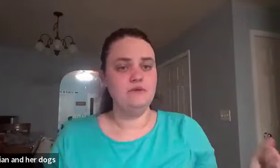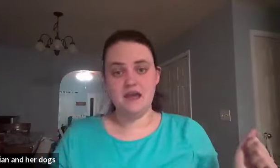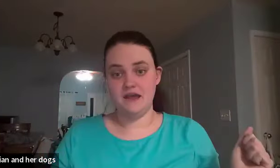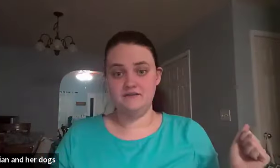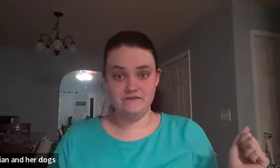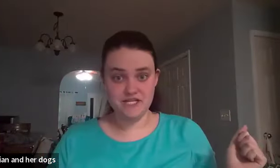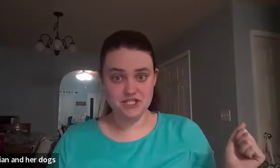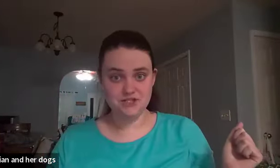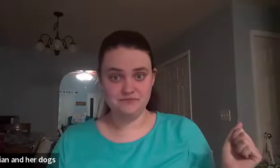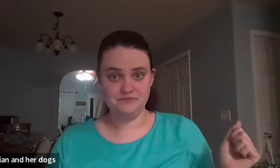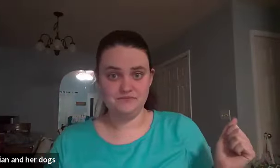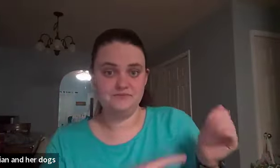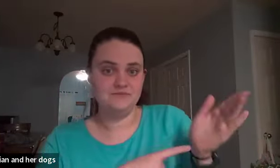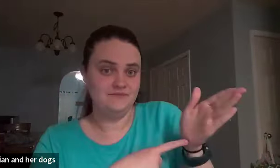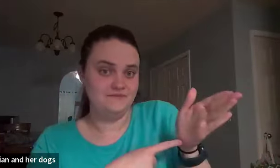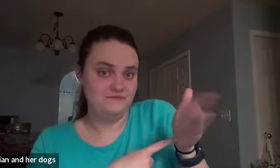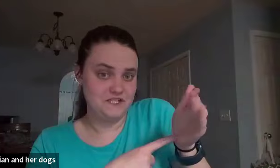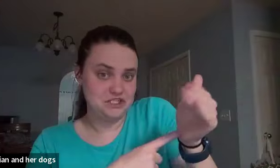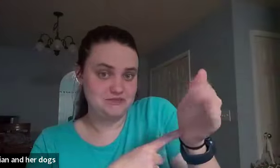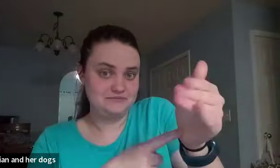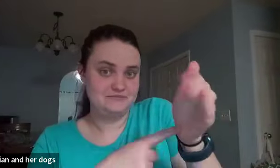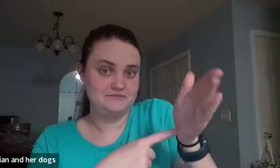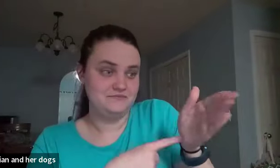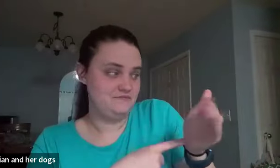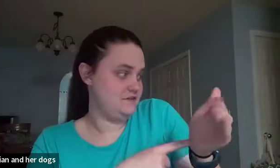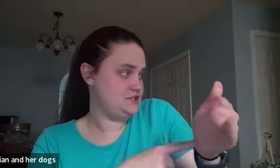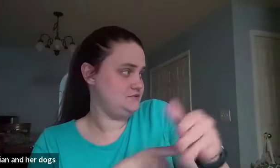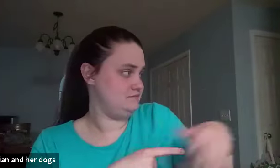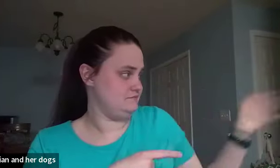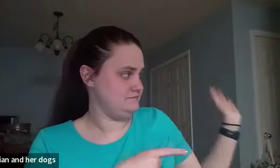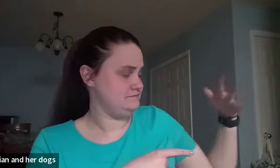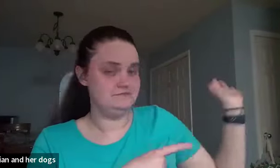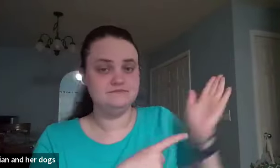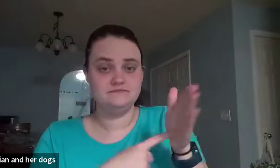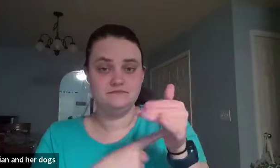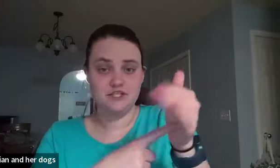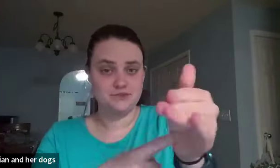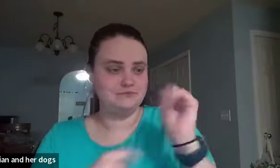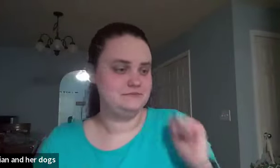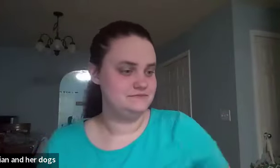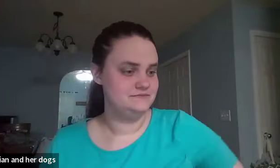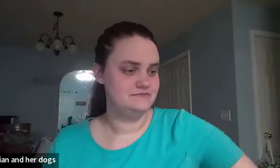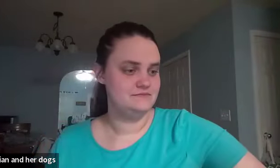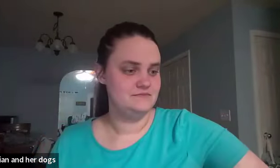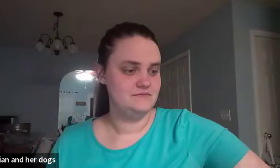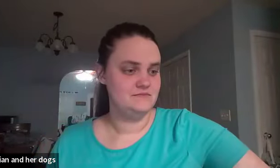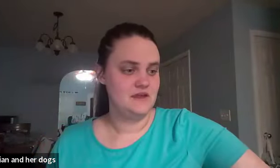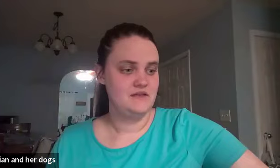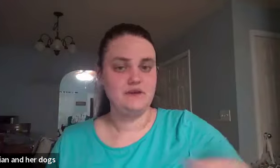We had fish, fish, fish, fish. Then